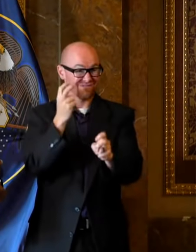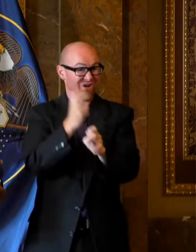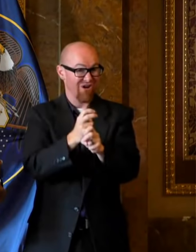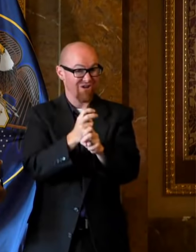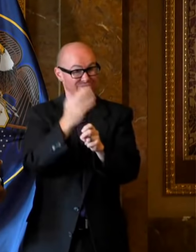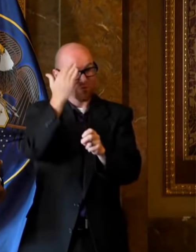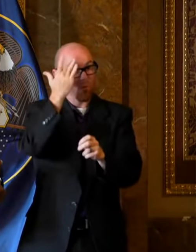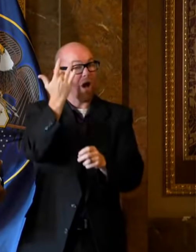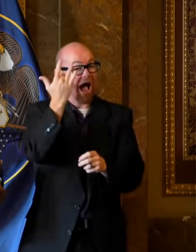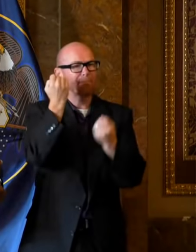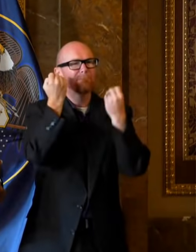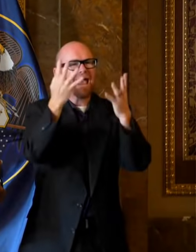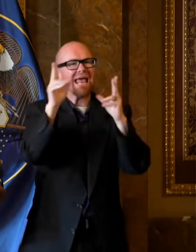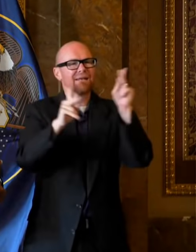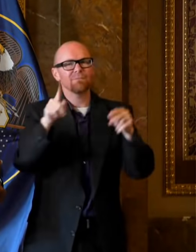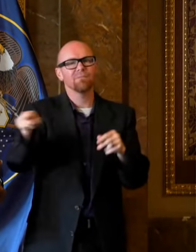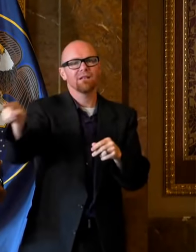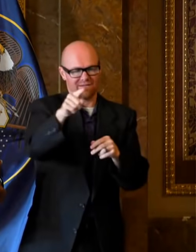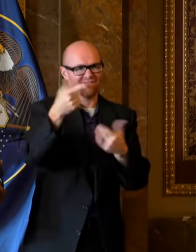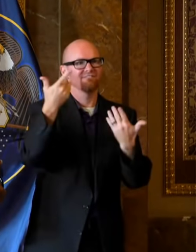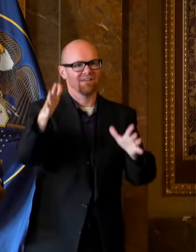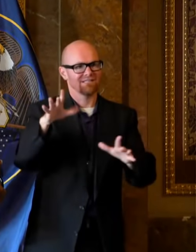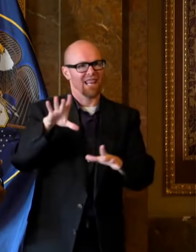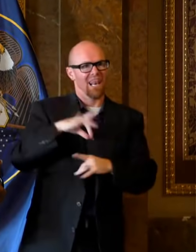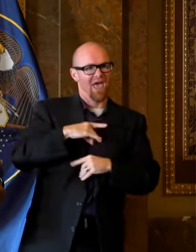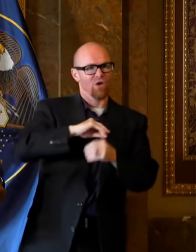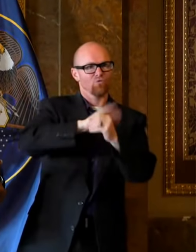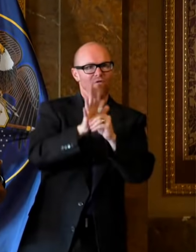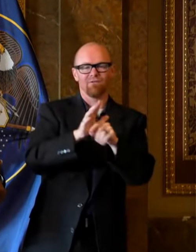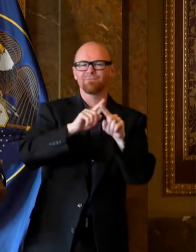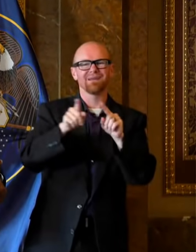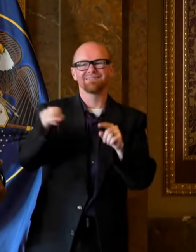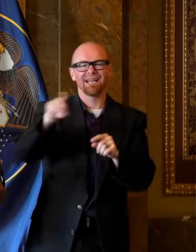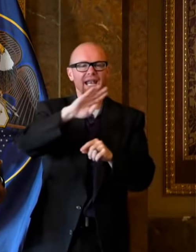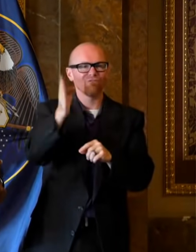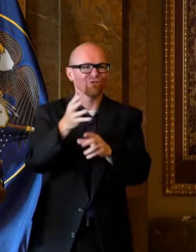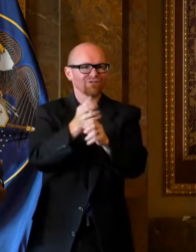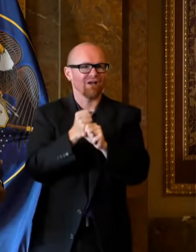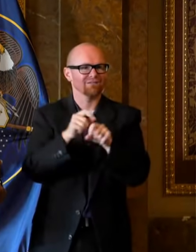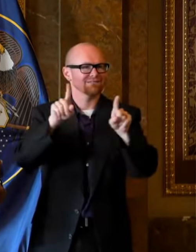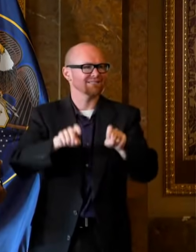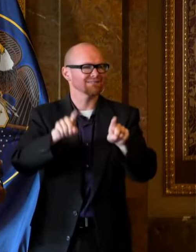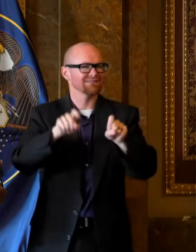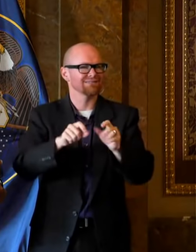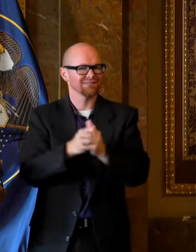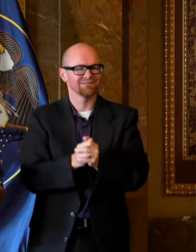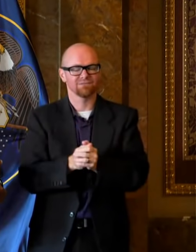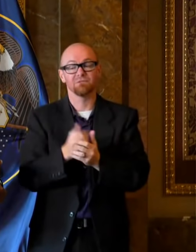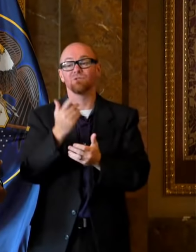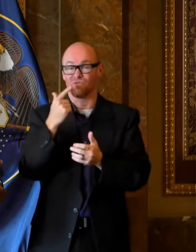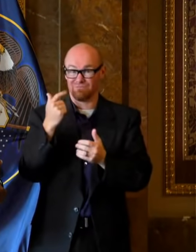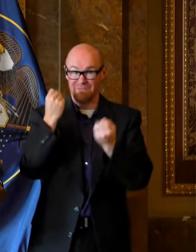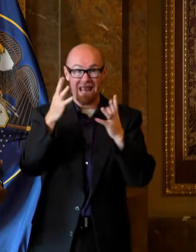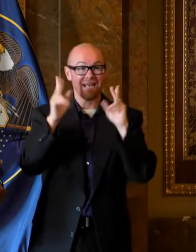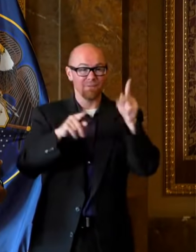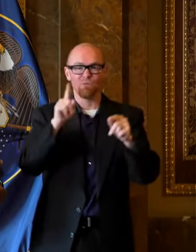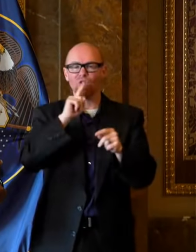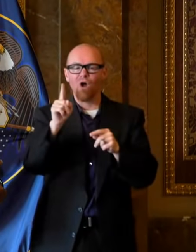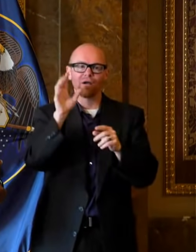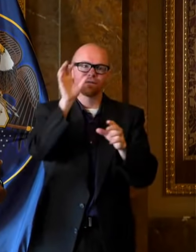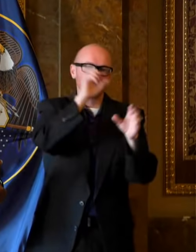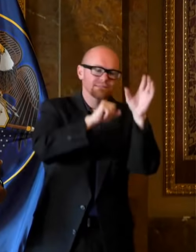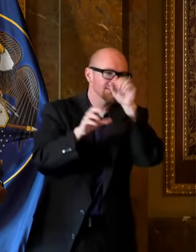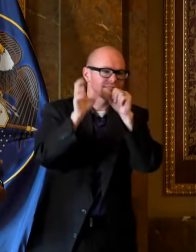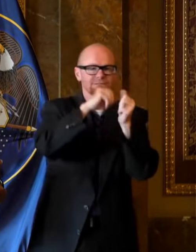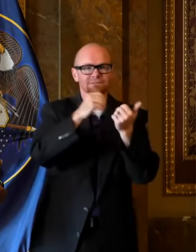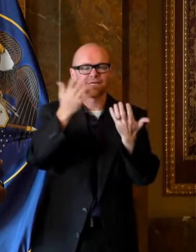got tested. So we don't know. There's some smaller studies that have been done, some hypotheticals that we can run about kind